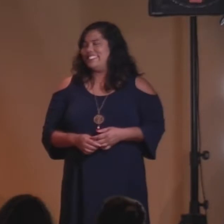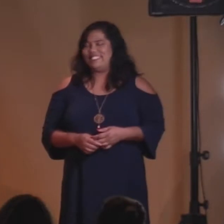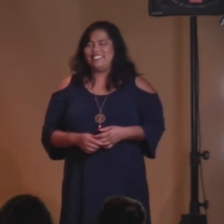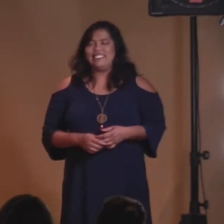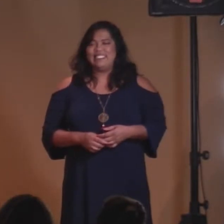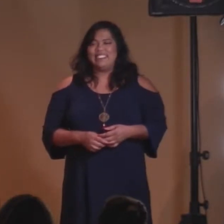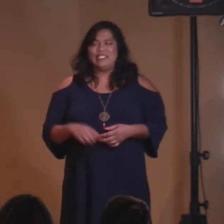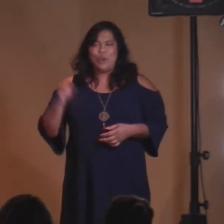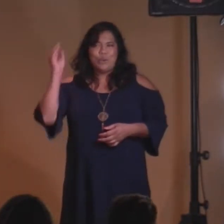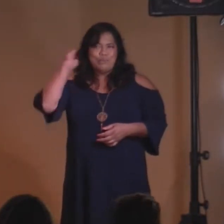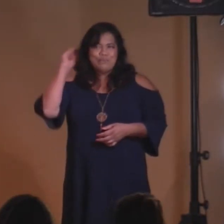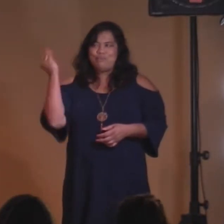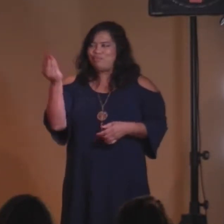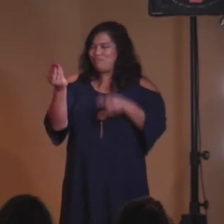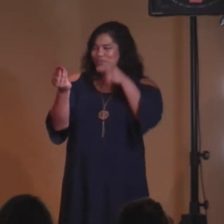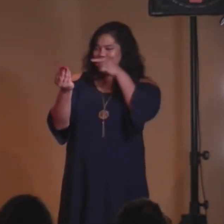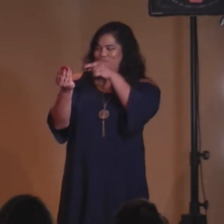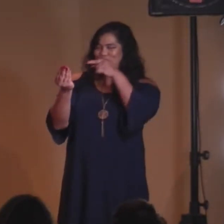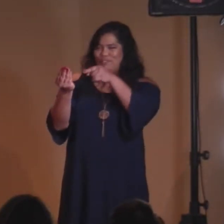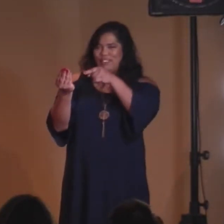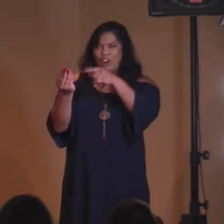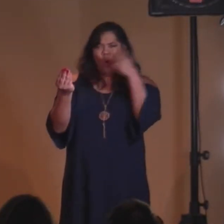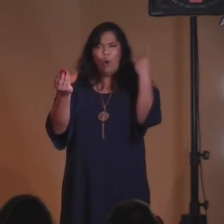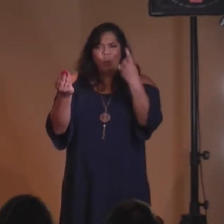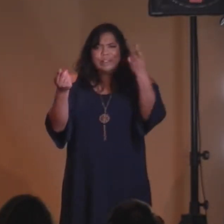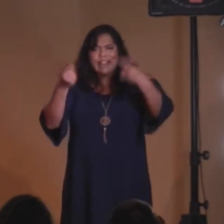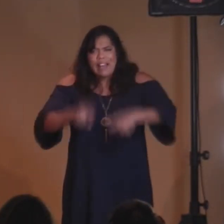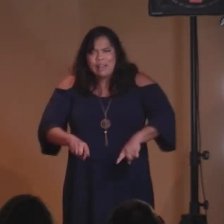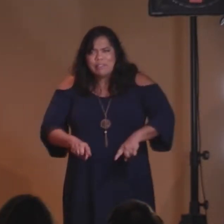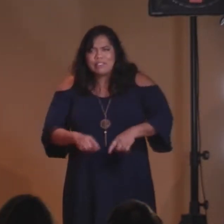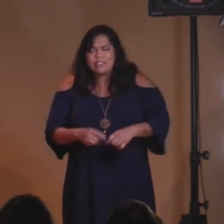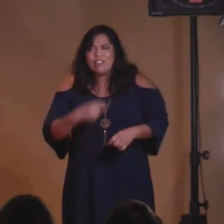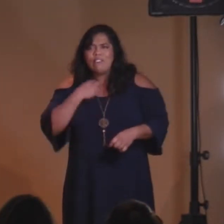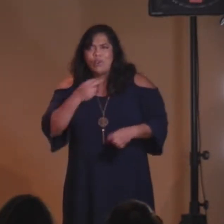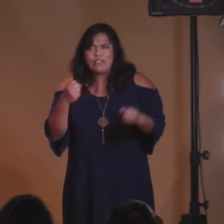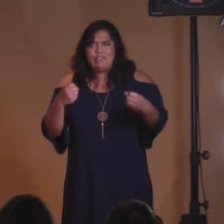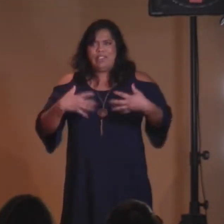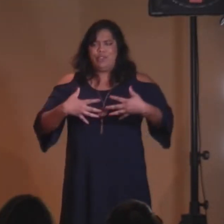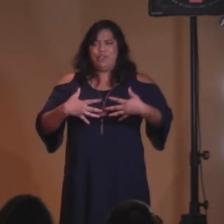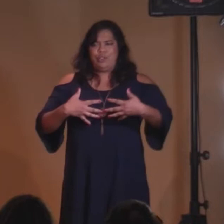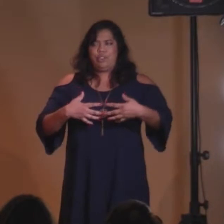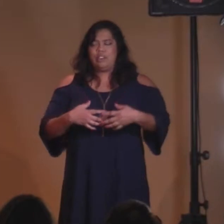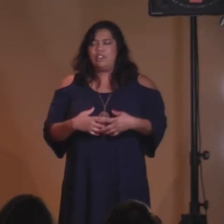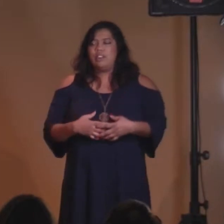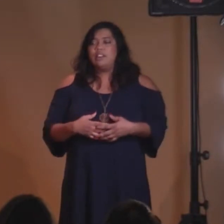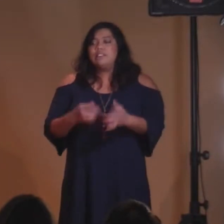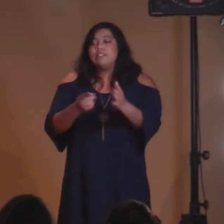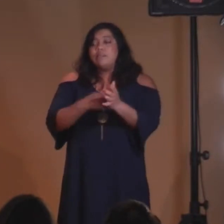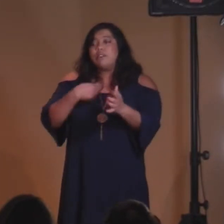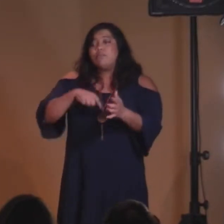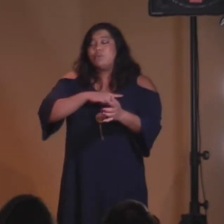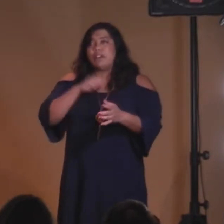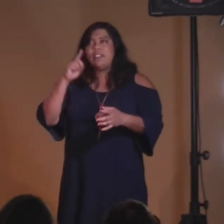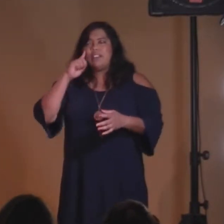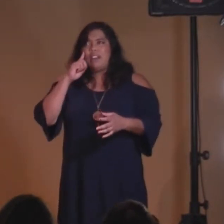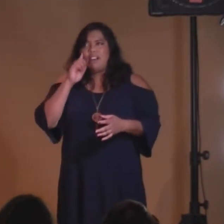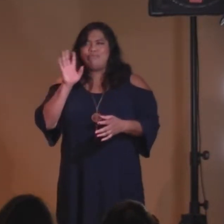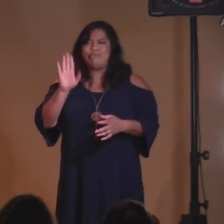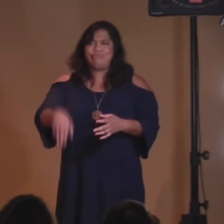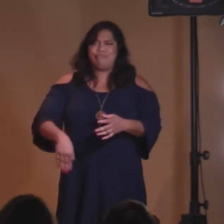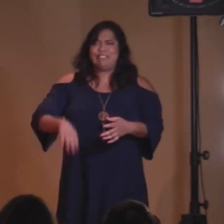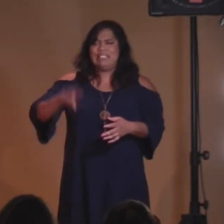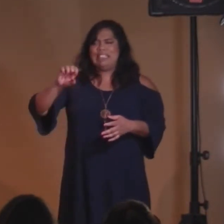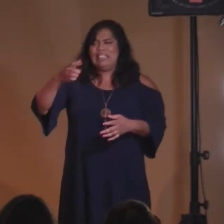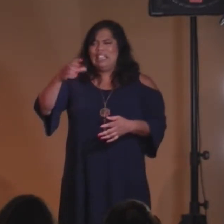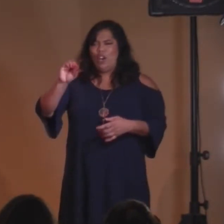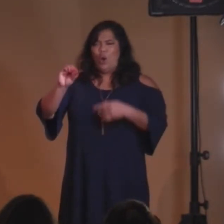That is what they always do. And some of us think, you know, it's like, well, that's the ego. The ego